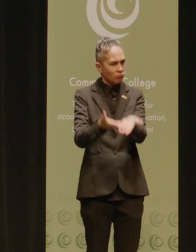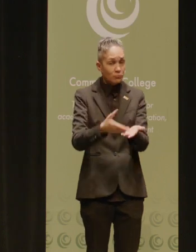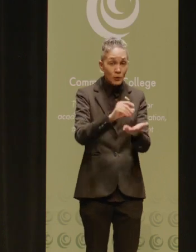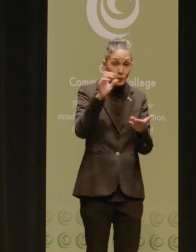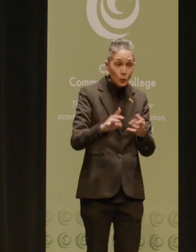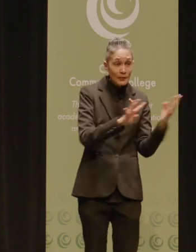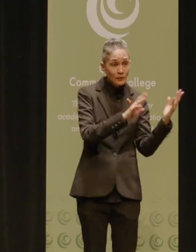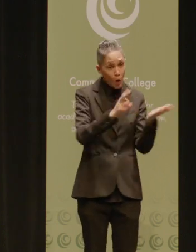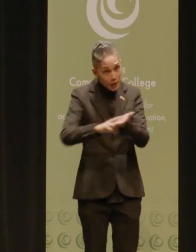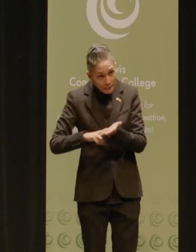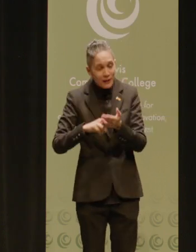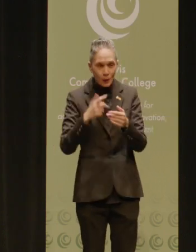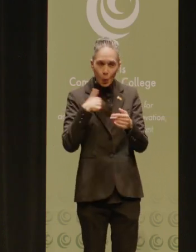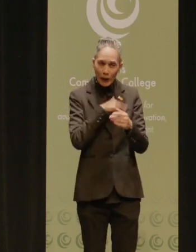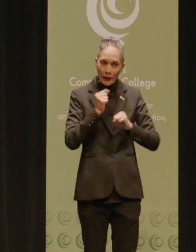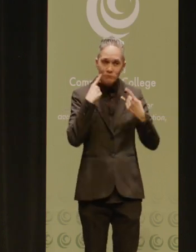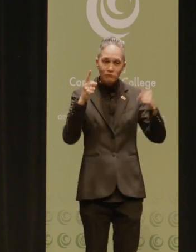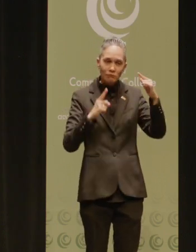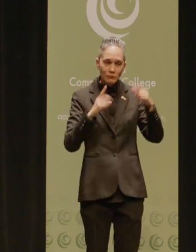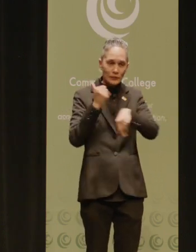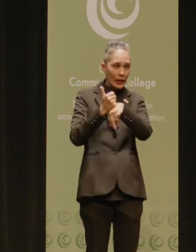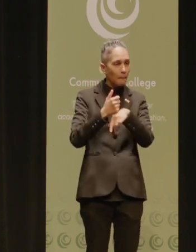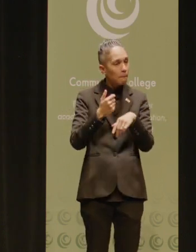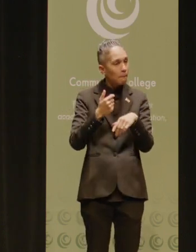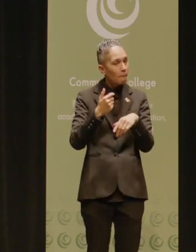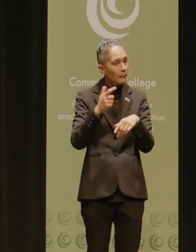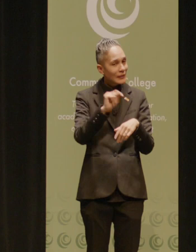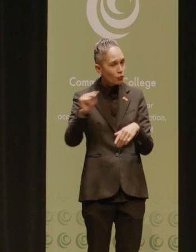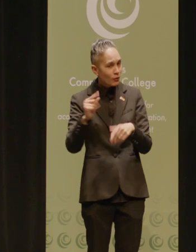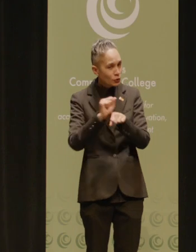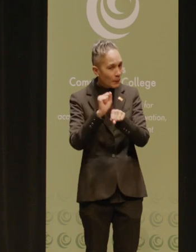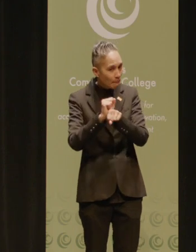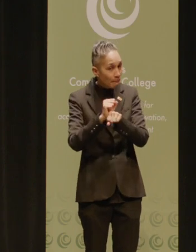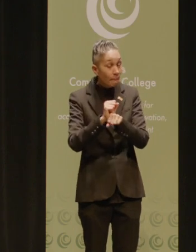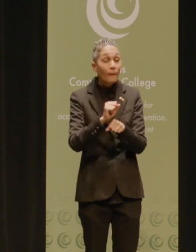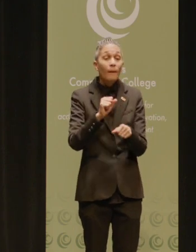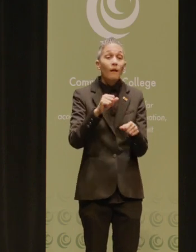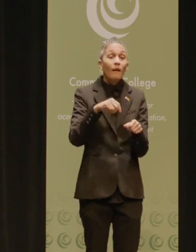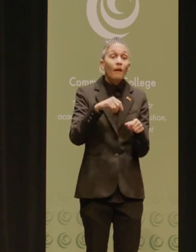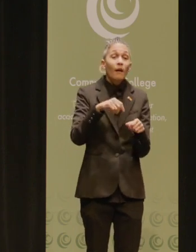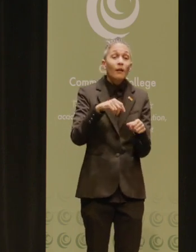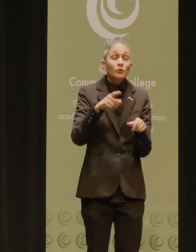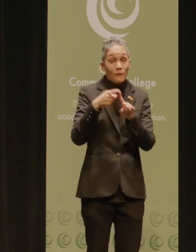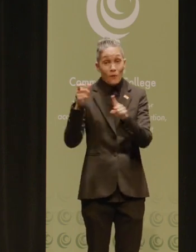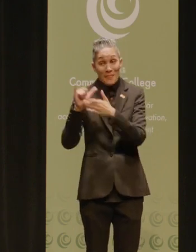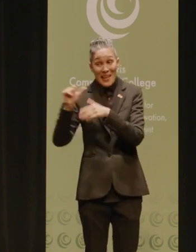students are coming and we can make that a tenure track position. So that breakout of the